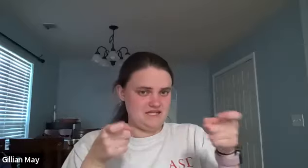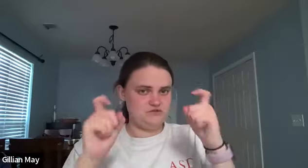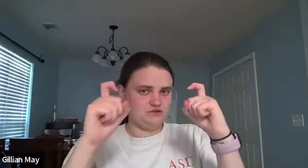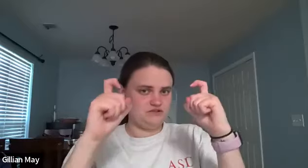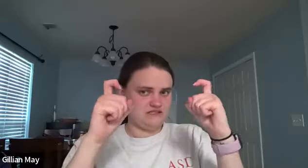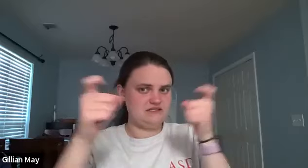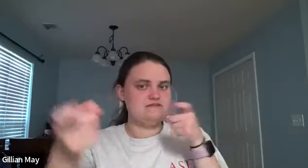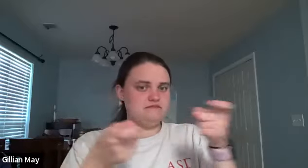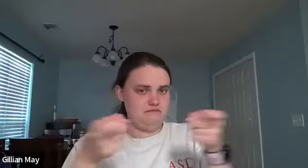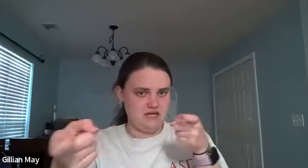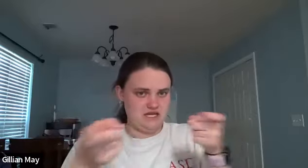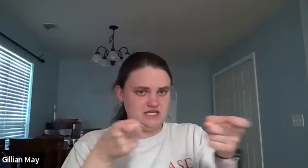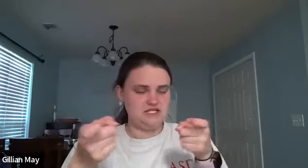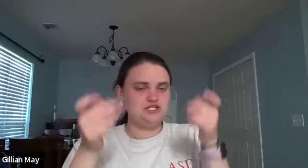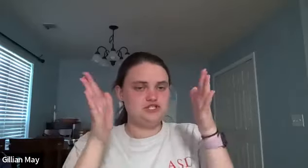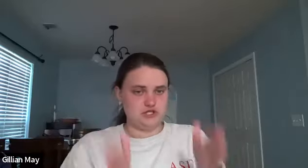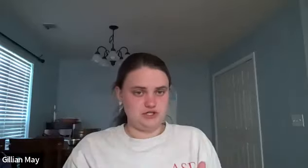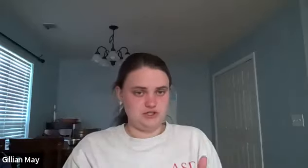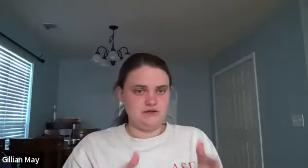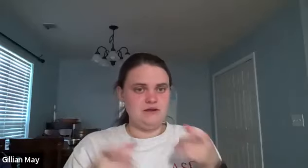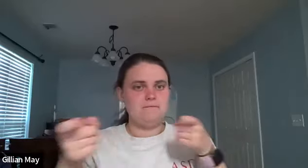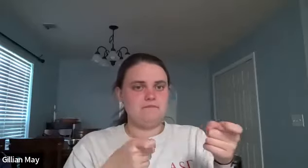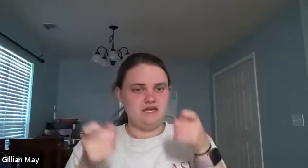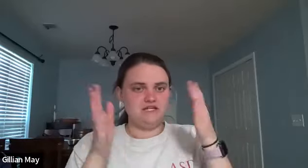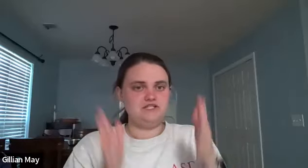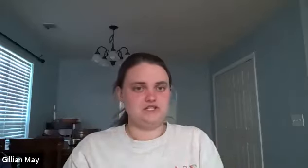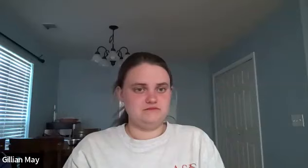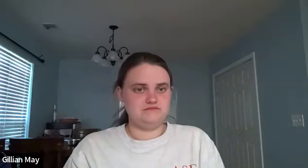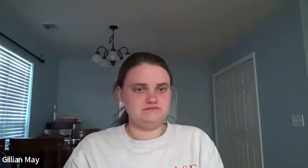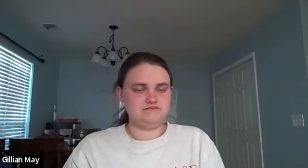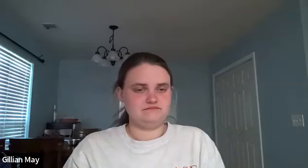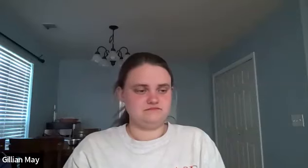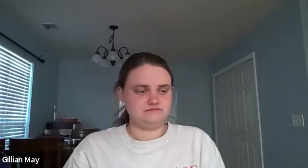manage with those X's, manager, manager.